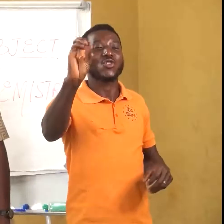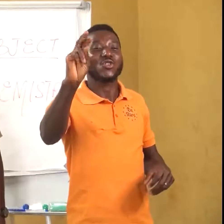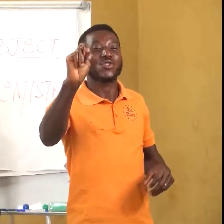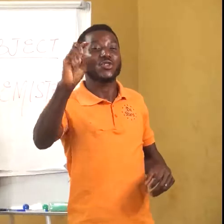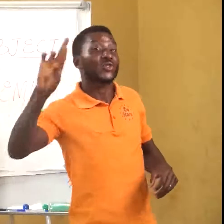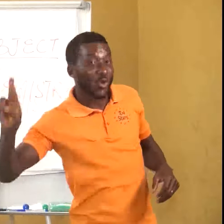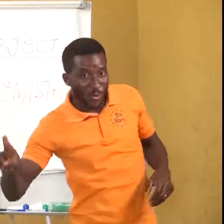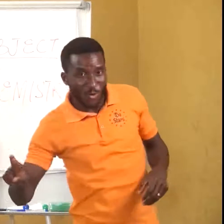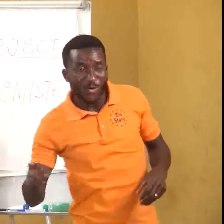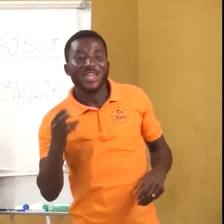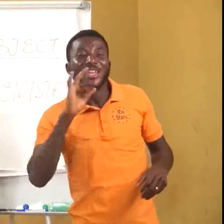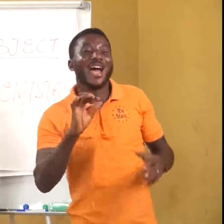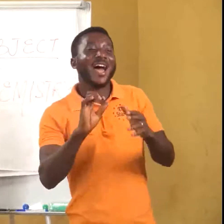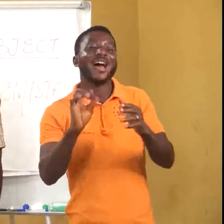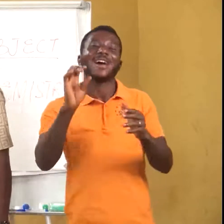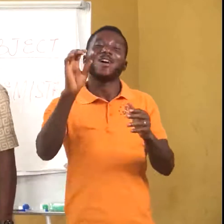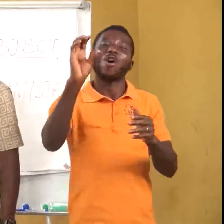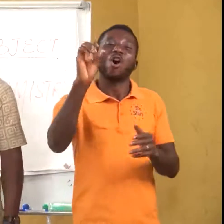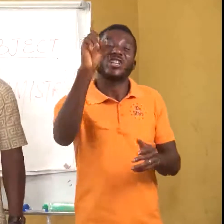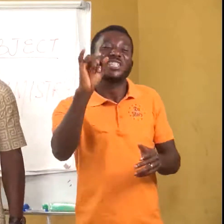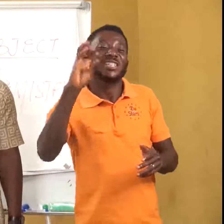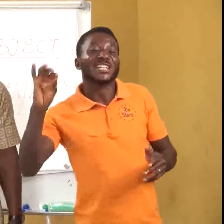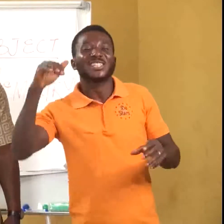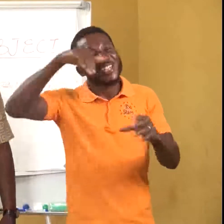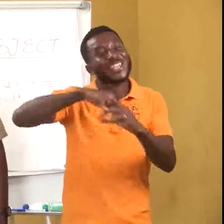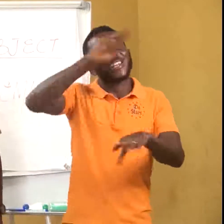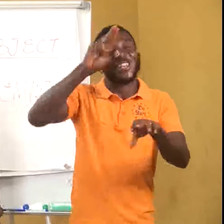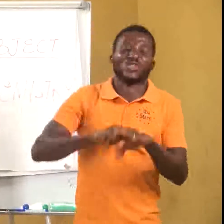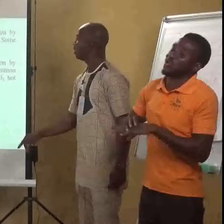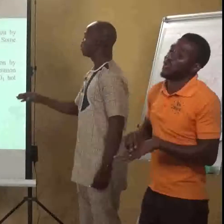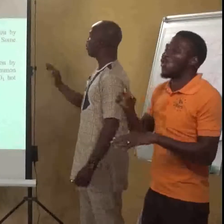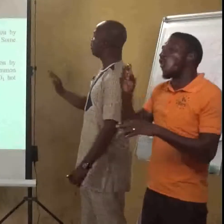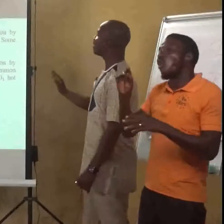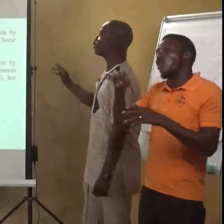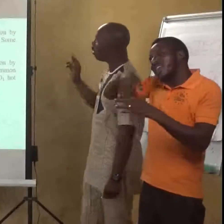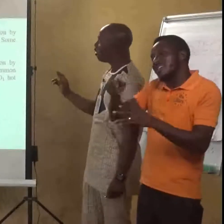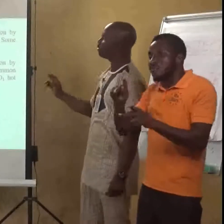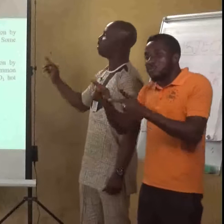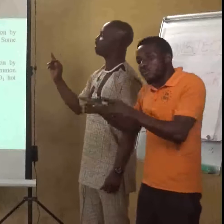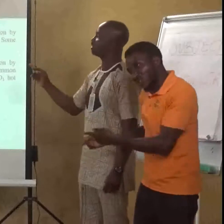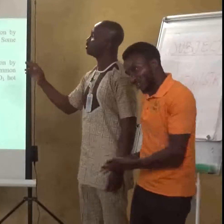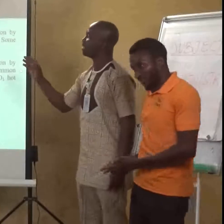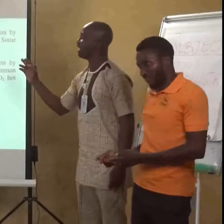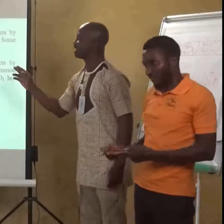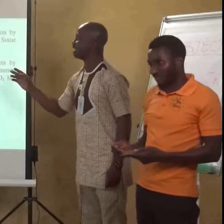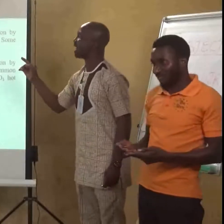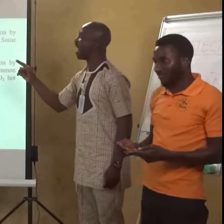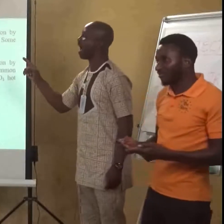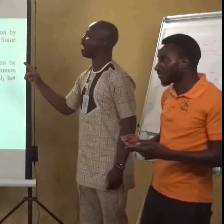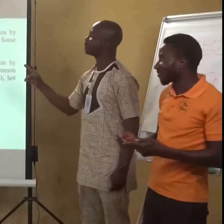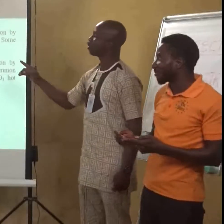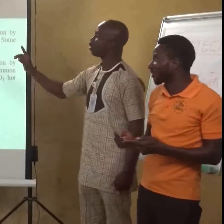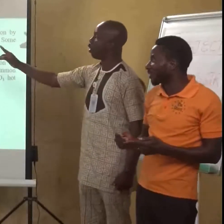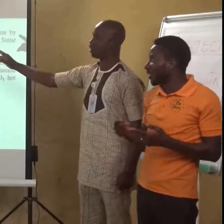in the process. It's important that you know that they are oxidized in the process. Some very common reducing agents